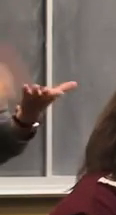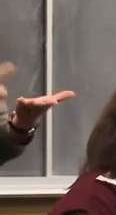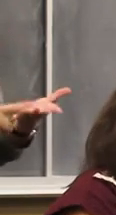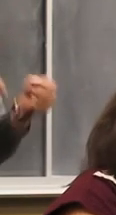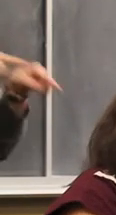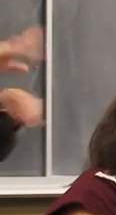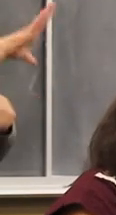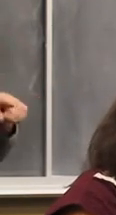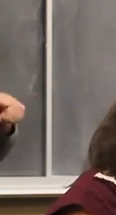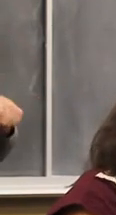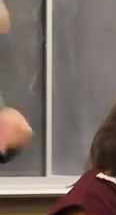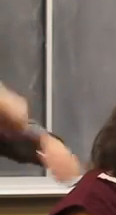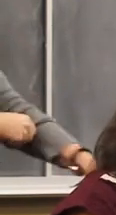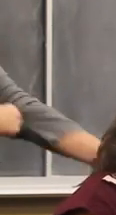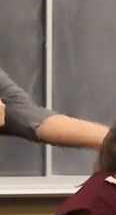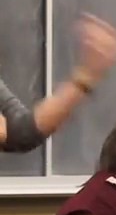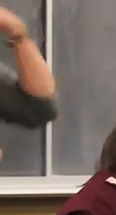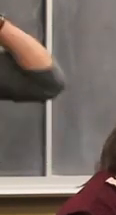in her presentation.